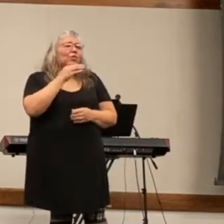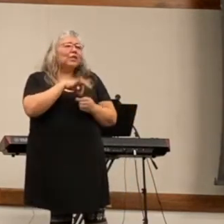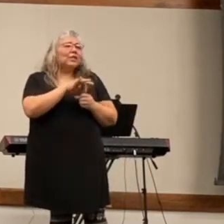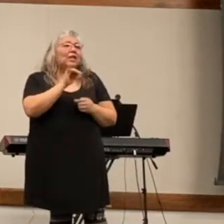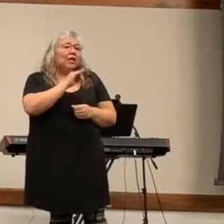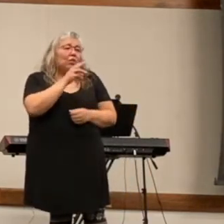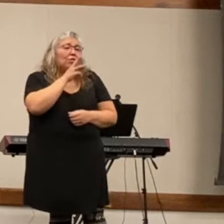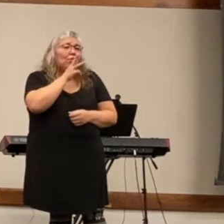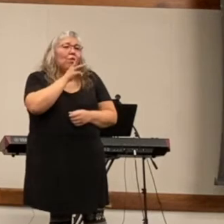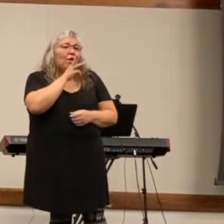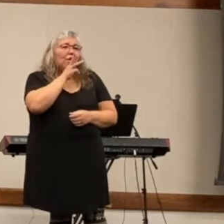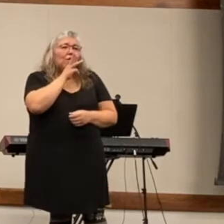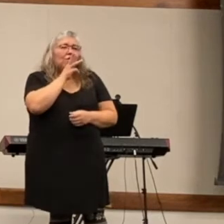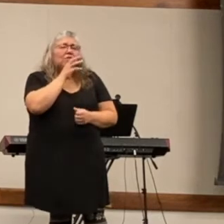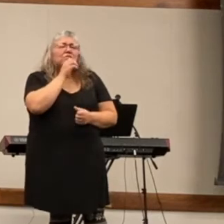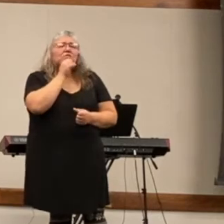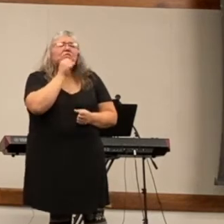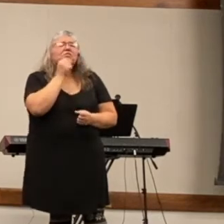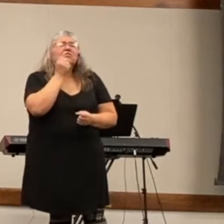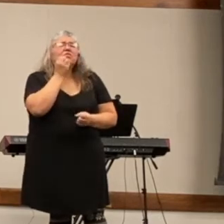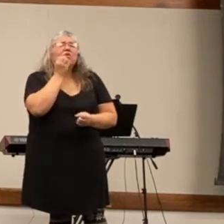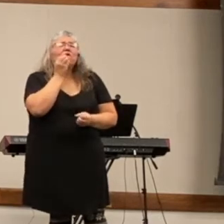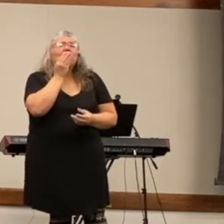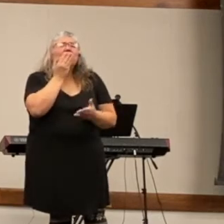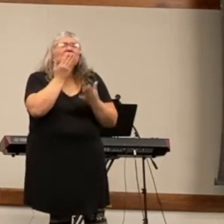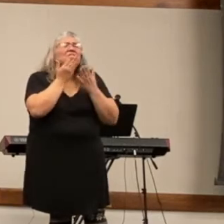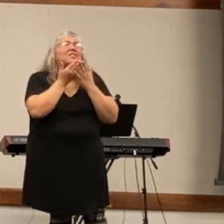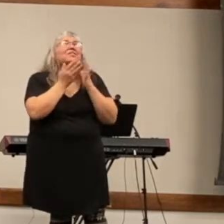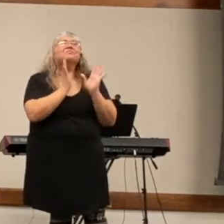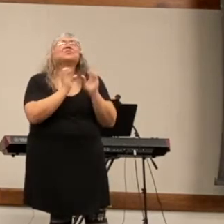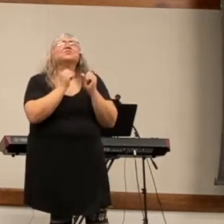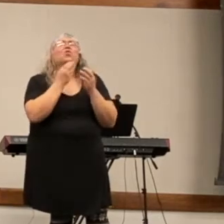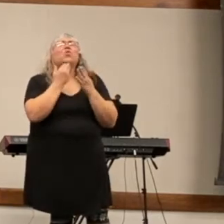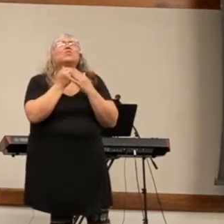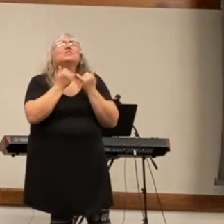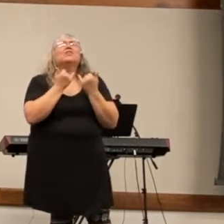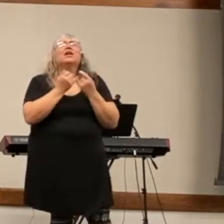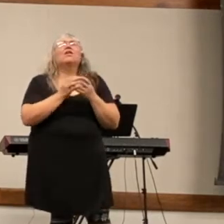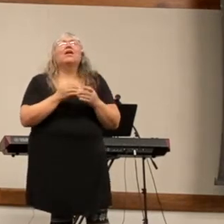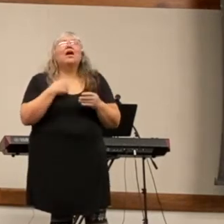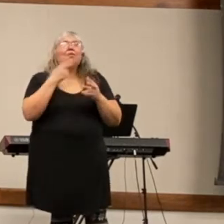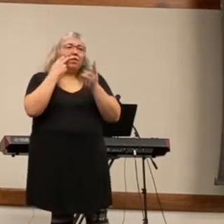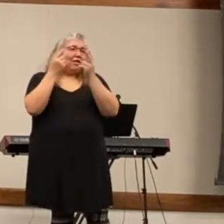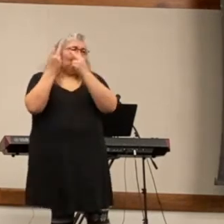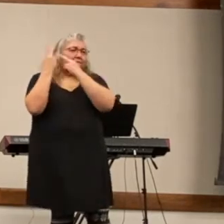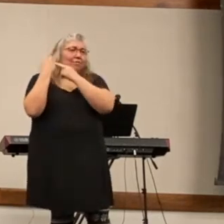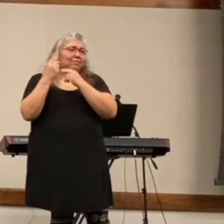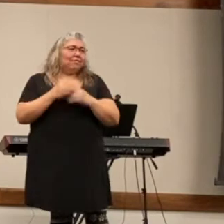water. It was so good. So good right now. Just having a flashback.